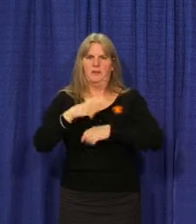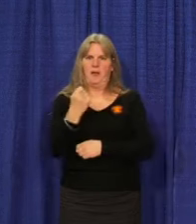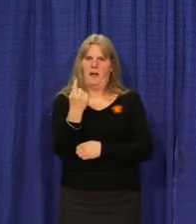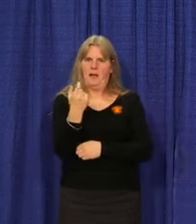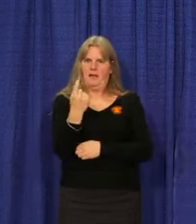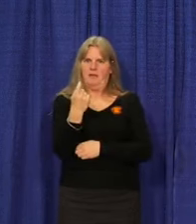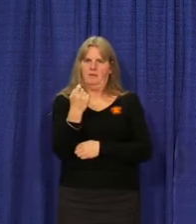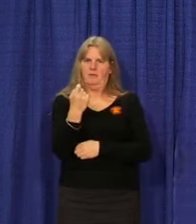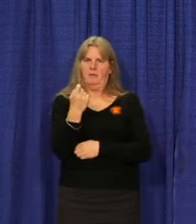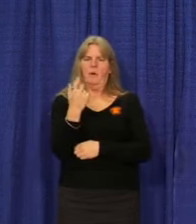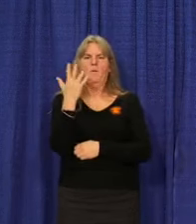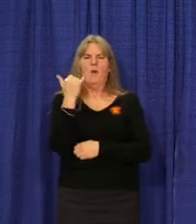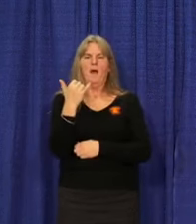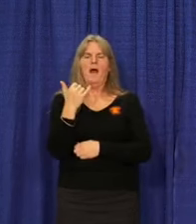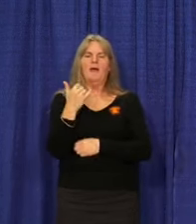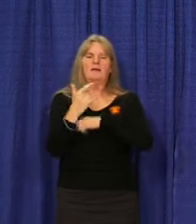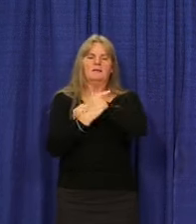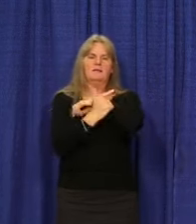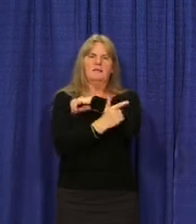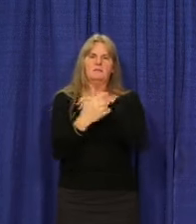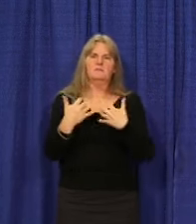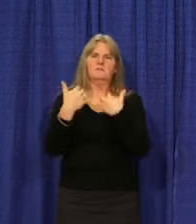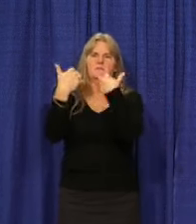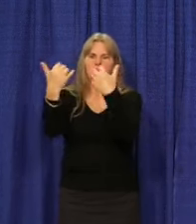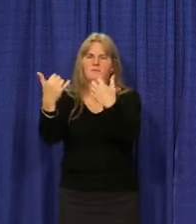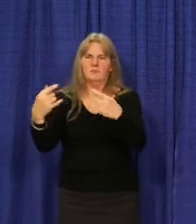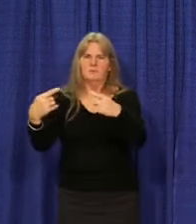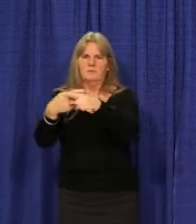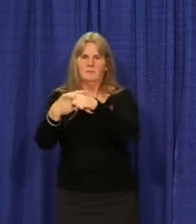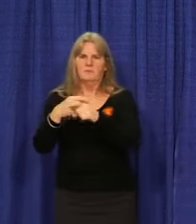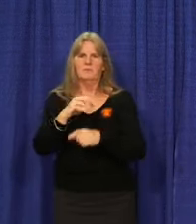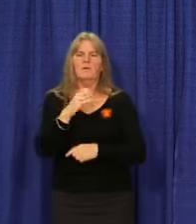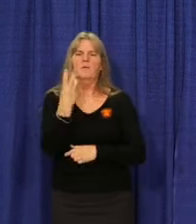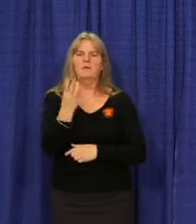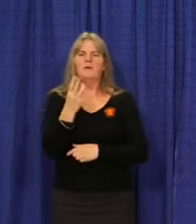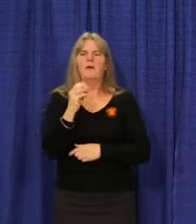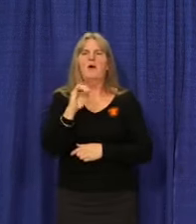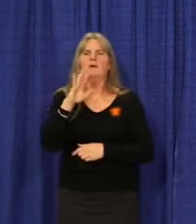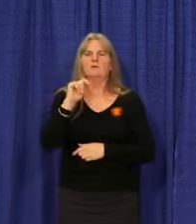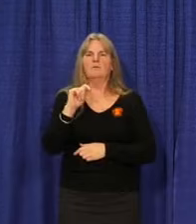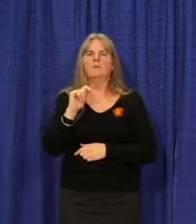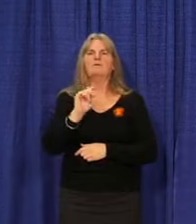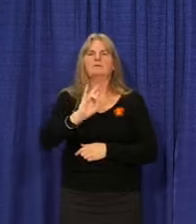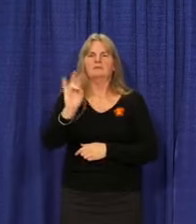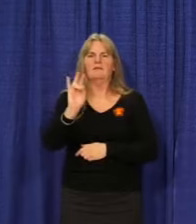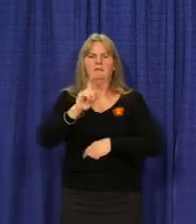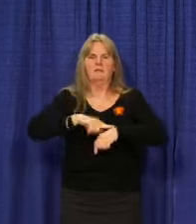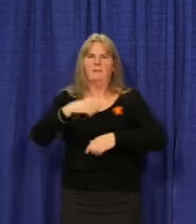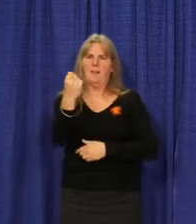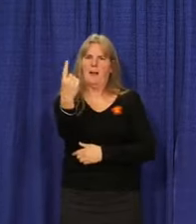as not to conflict with the sitting of the Yukon Legislature. That's Wednesday, October 7th at 11 a.m.